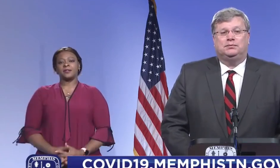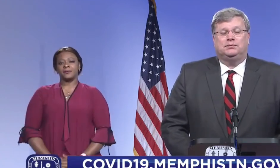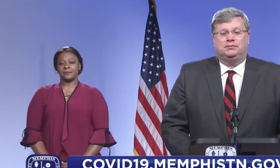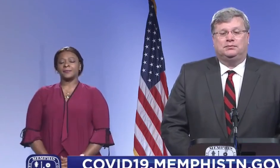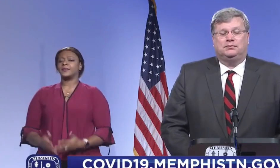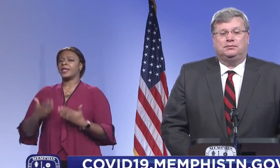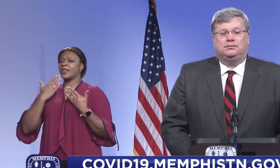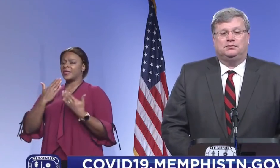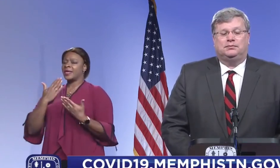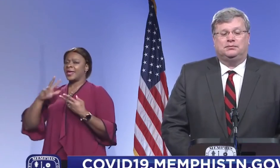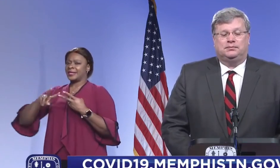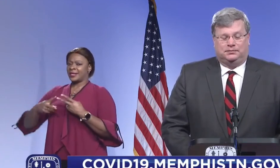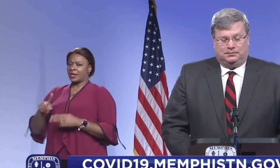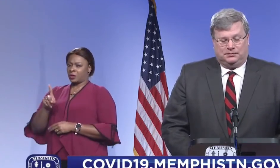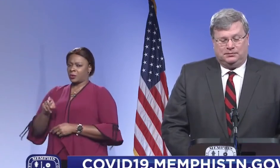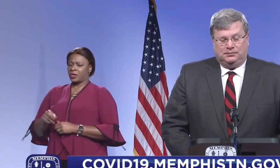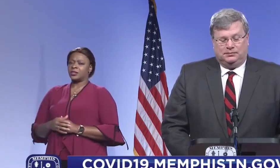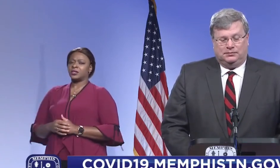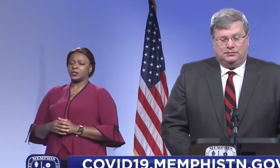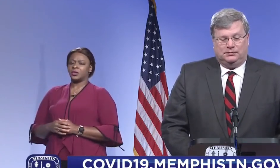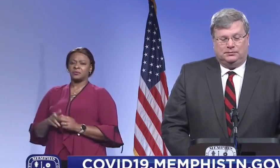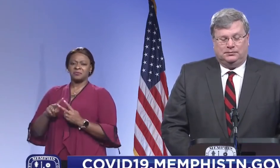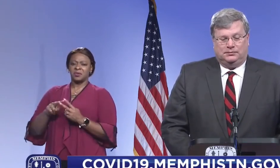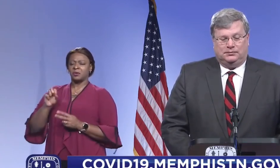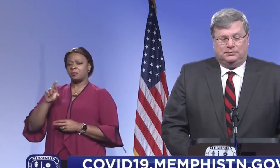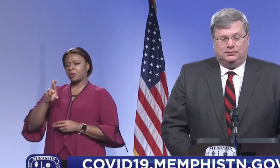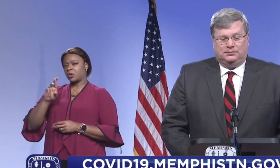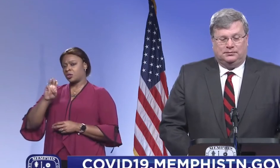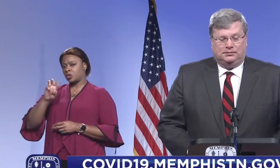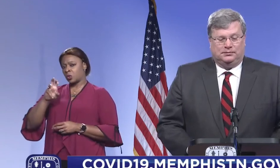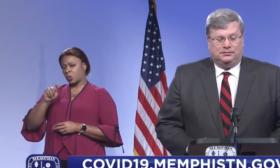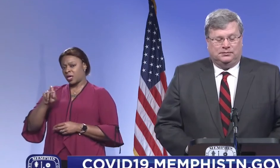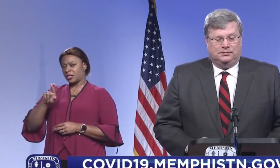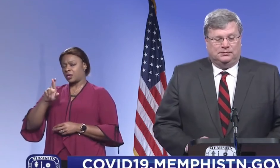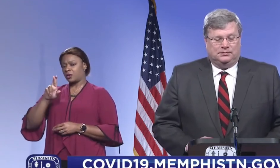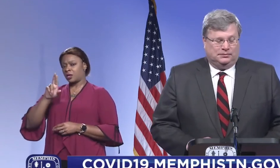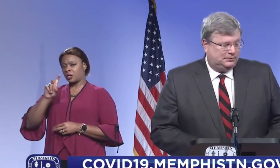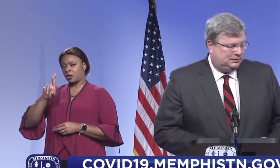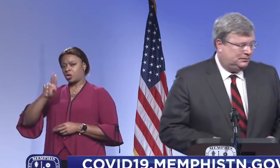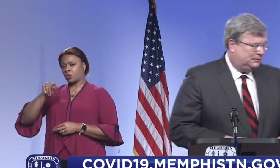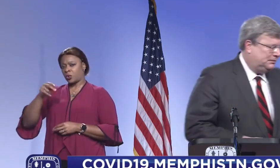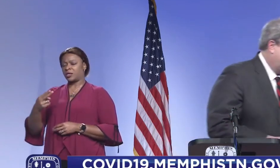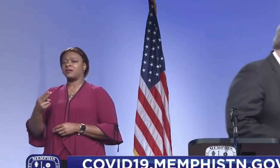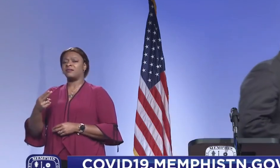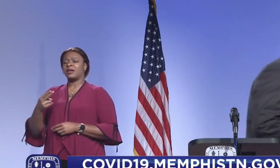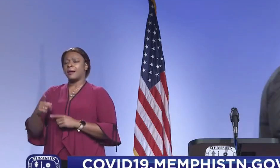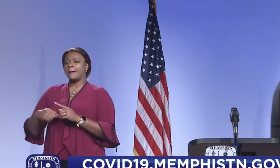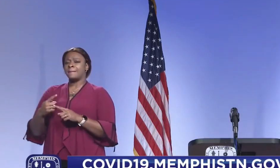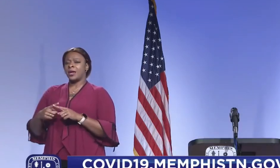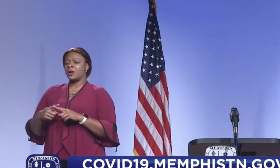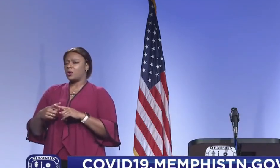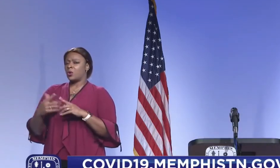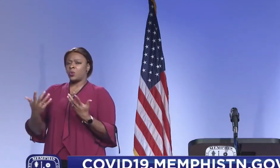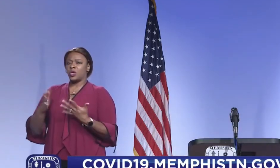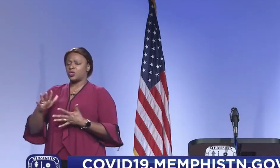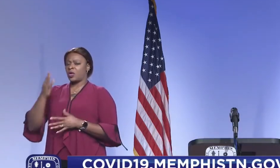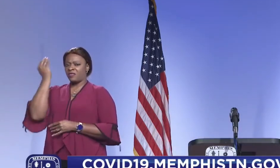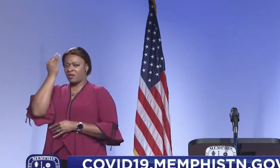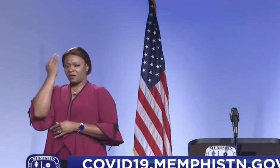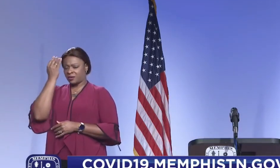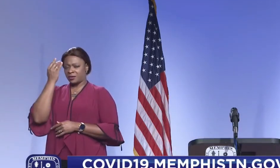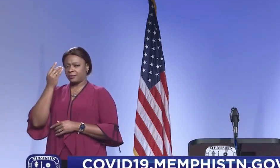Thanks. And as a follow-up to either Mr. Sweat or Dr. Randolph, just regarding what is your thoughts on